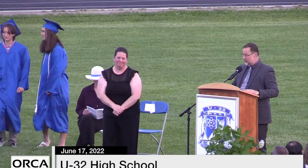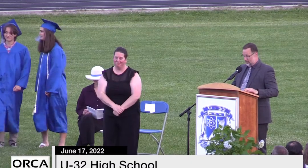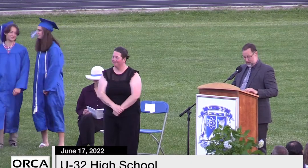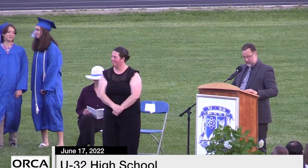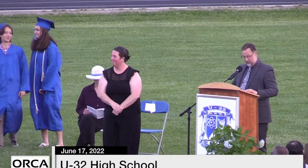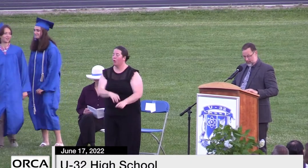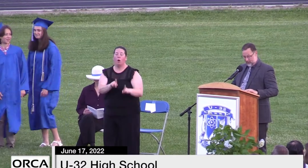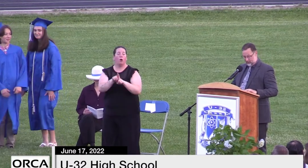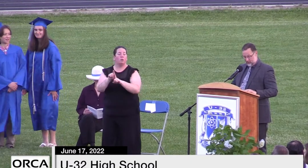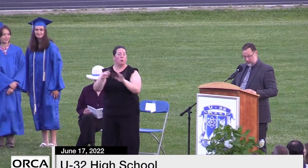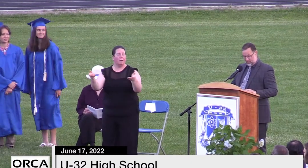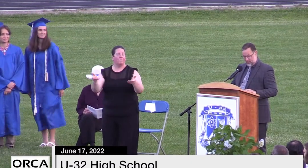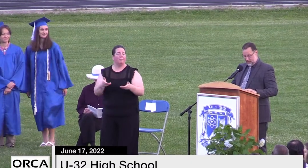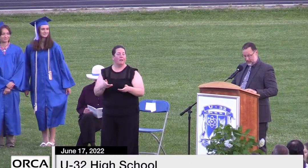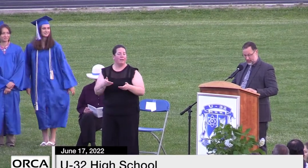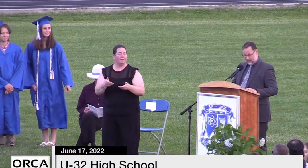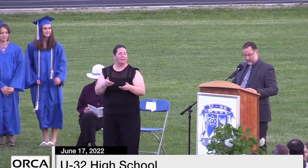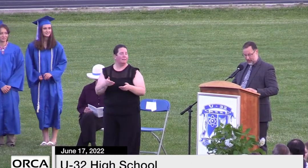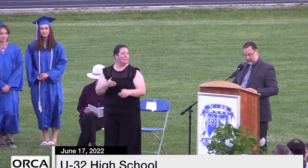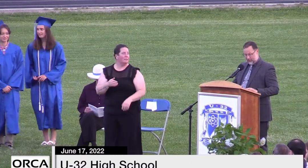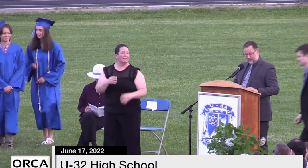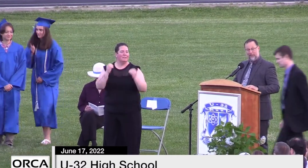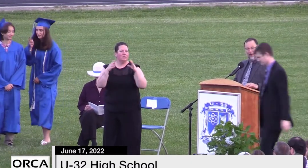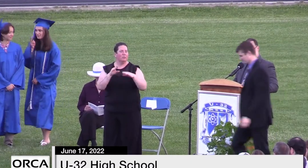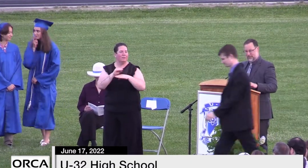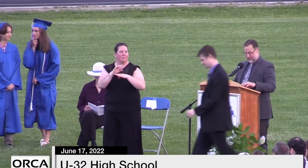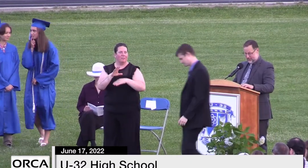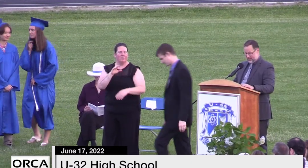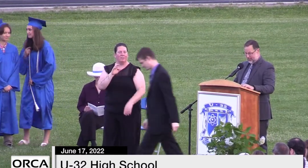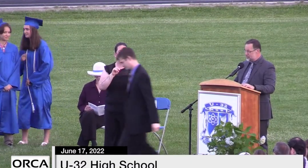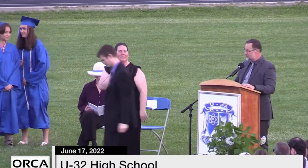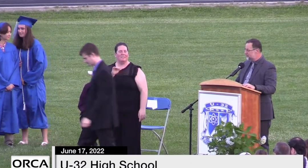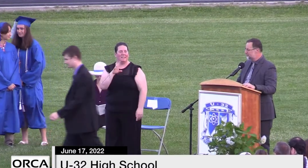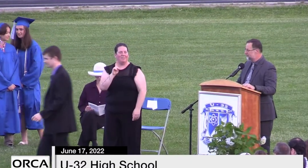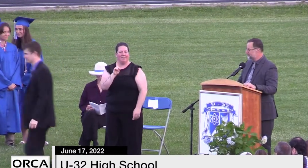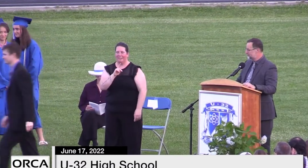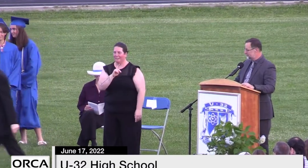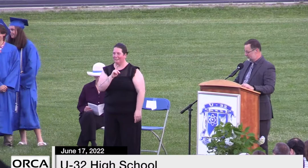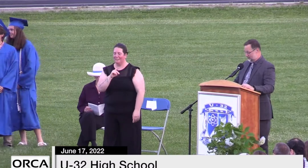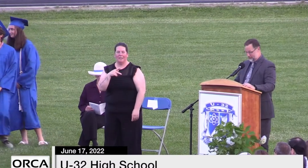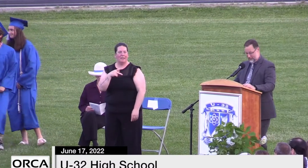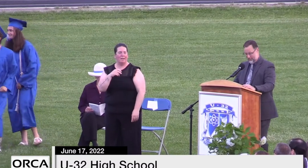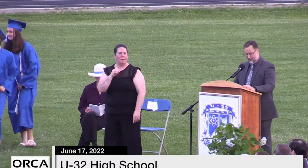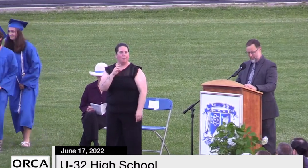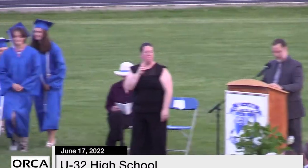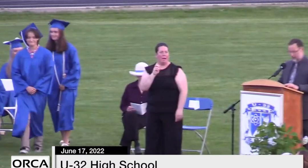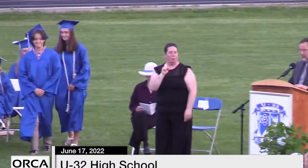I would also like to invite Teacher Advisor David Powelson to the stage.